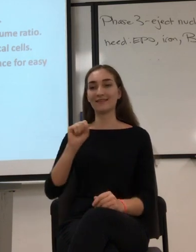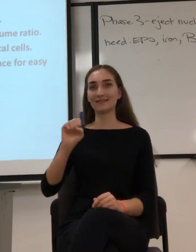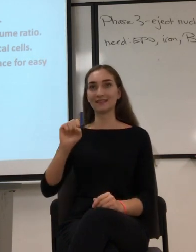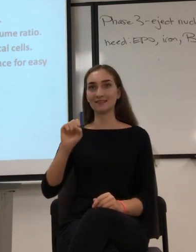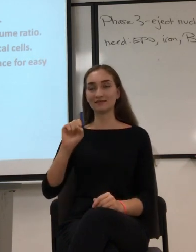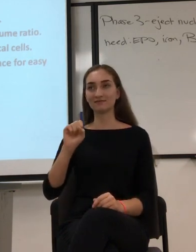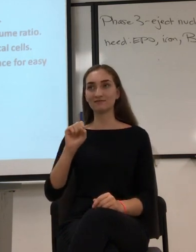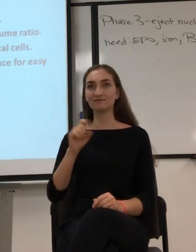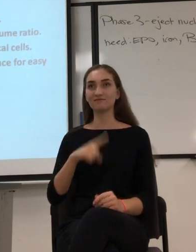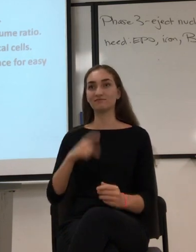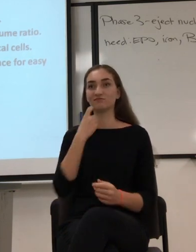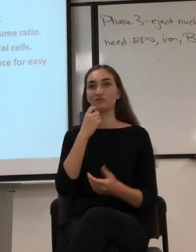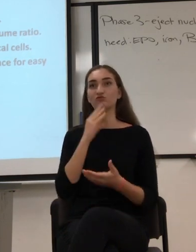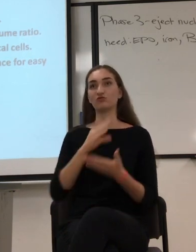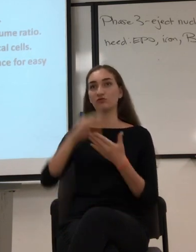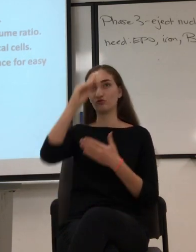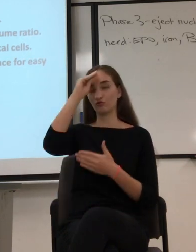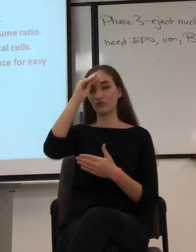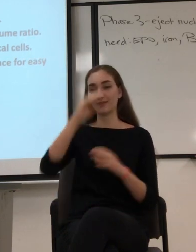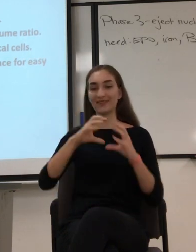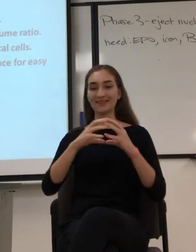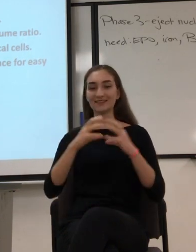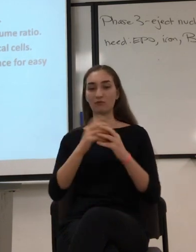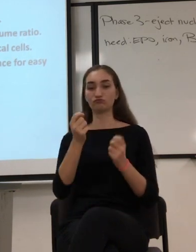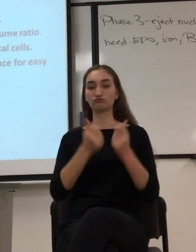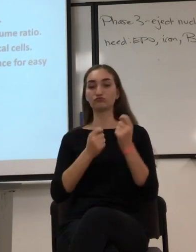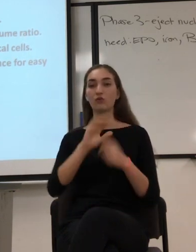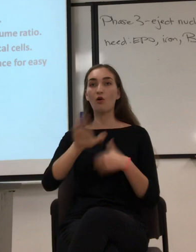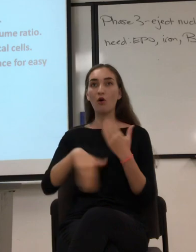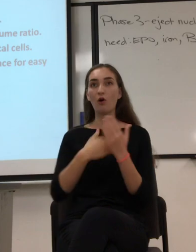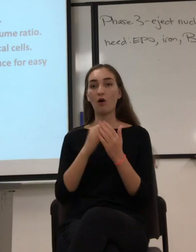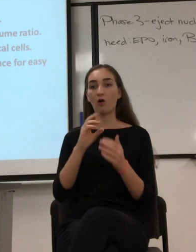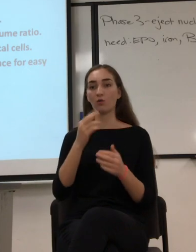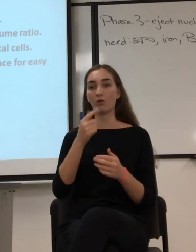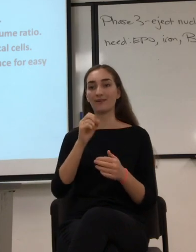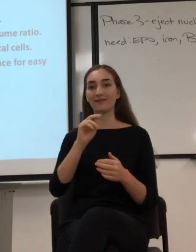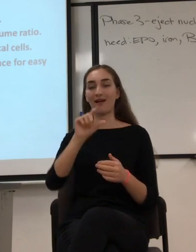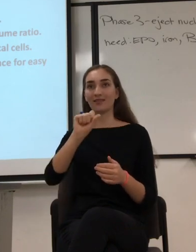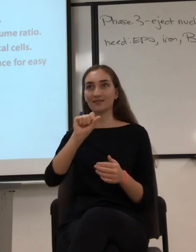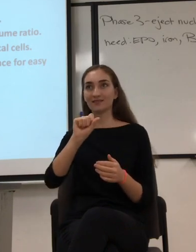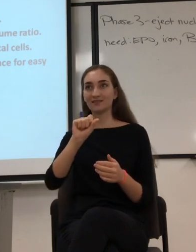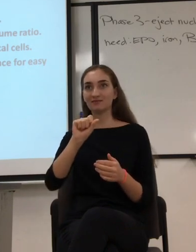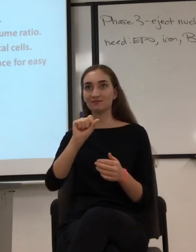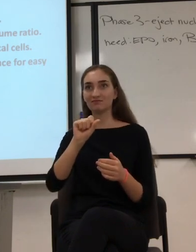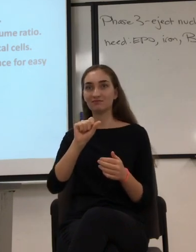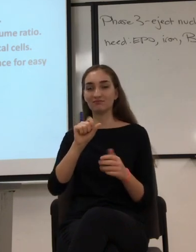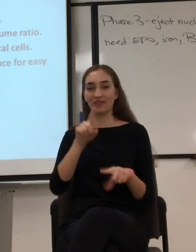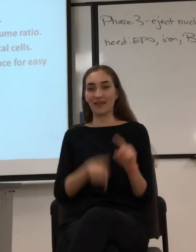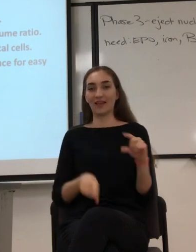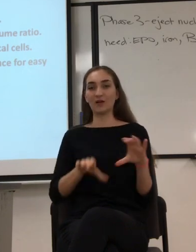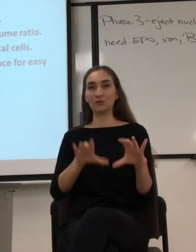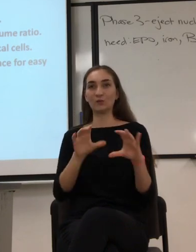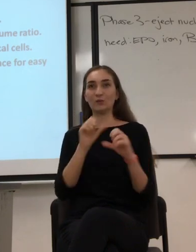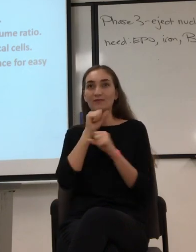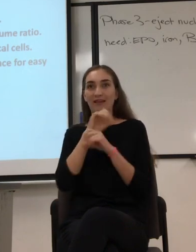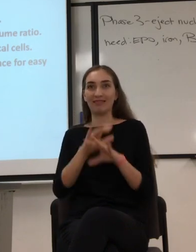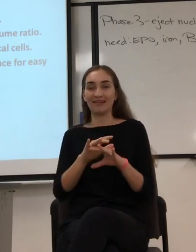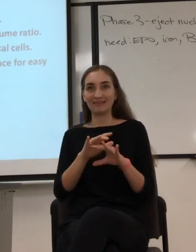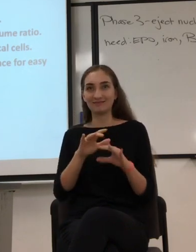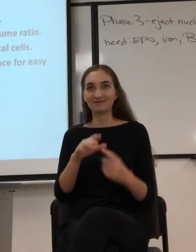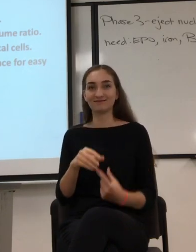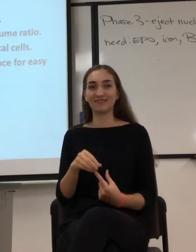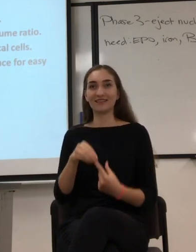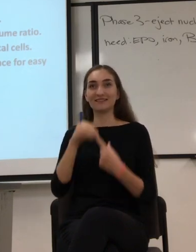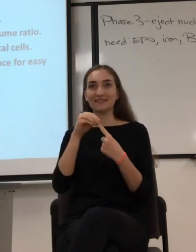learned they spit out all the organelles, even the nucleus. They can't do anything except for what they already got, which is they only